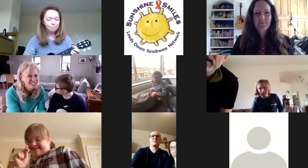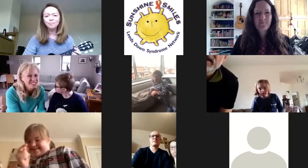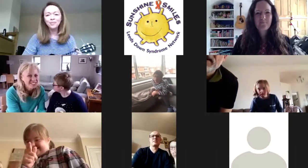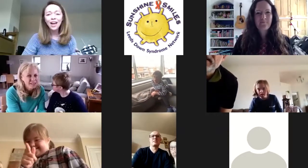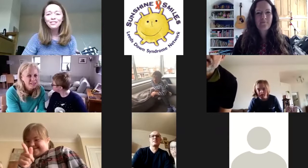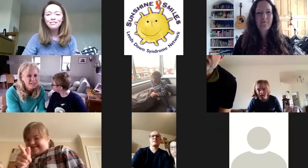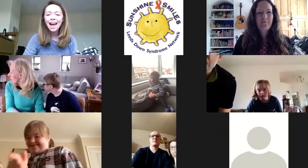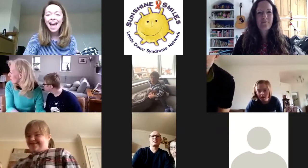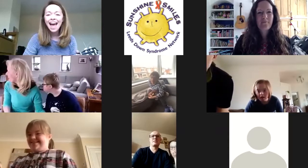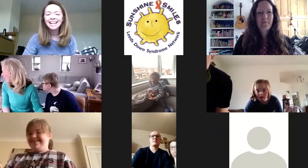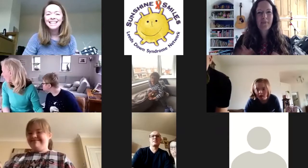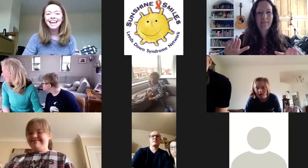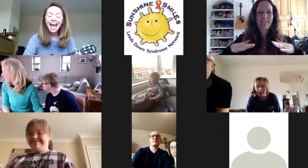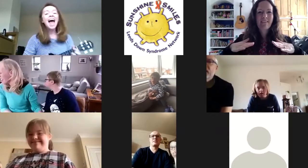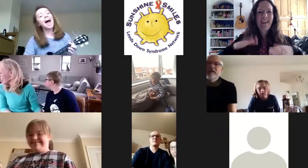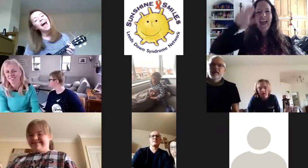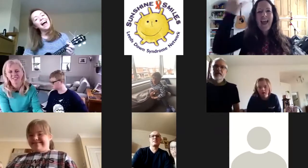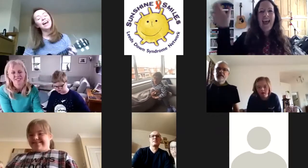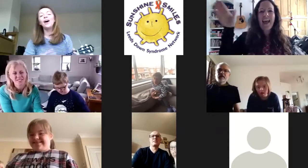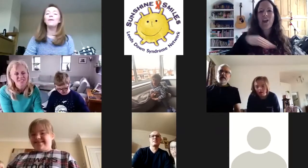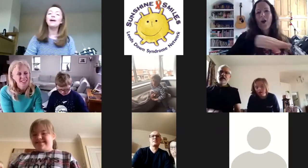time? Ready.